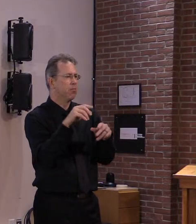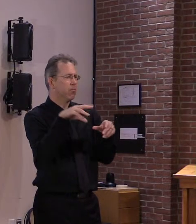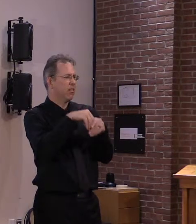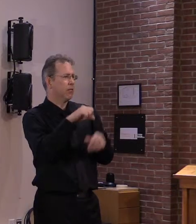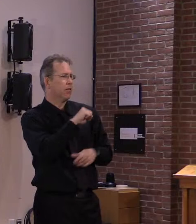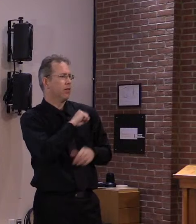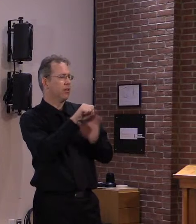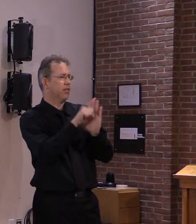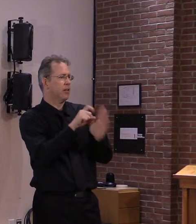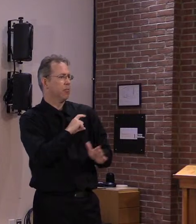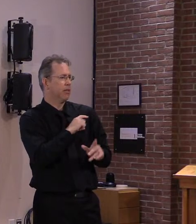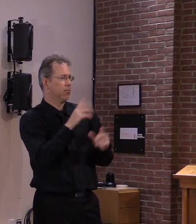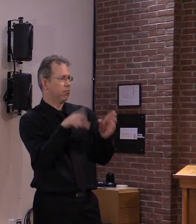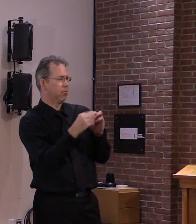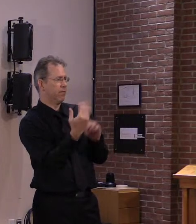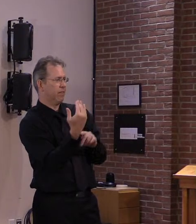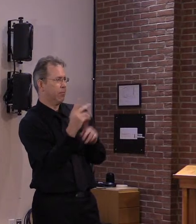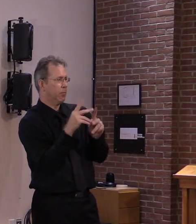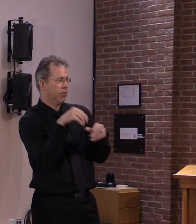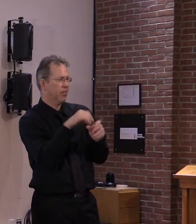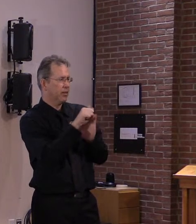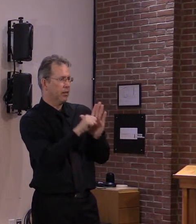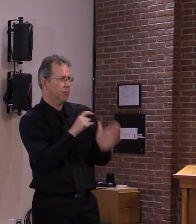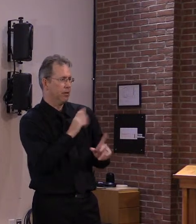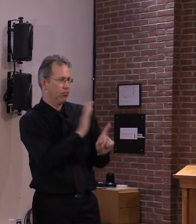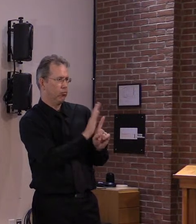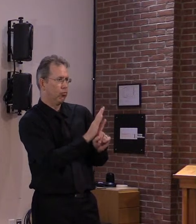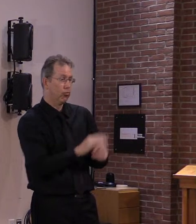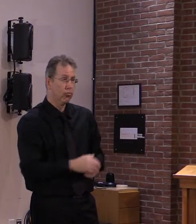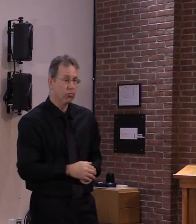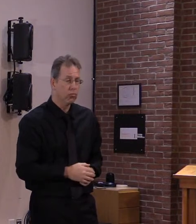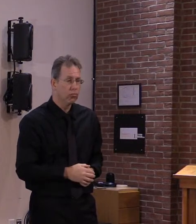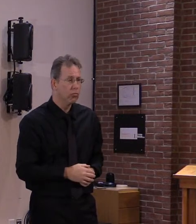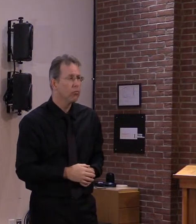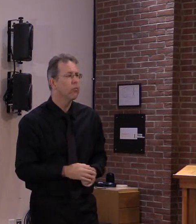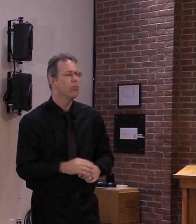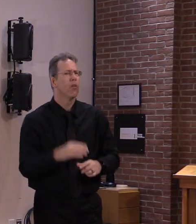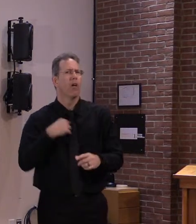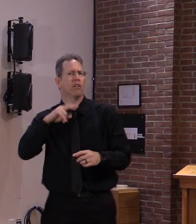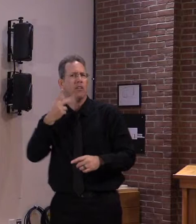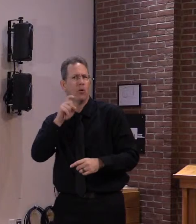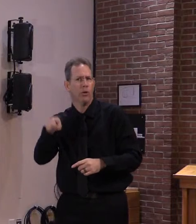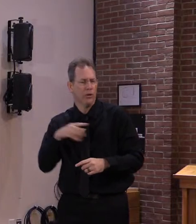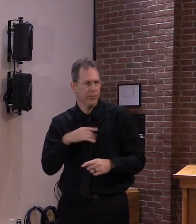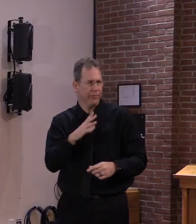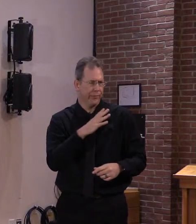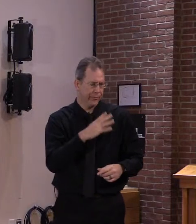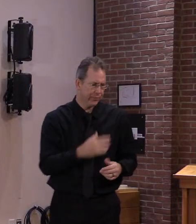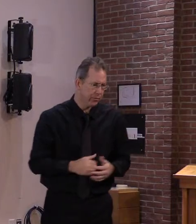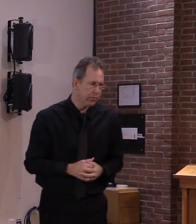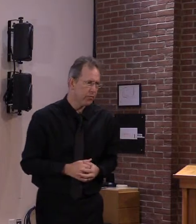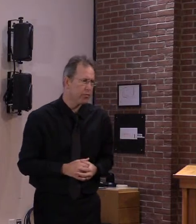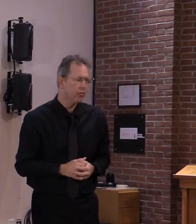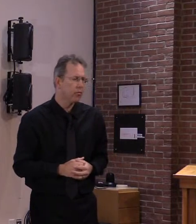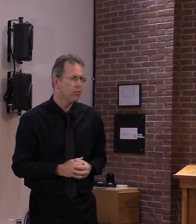workers because the reality is, as both the governor and I have said today, they all have